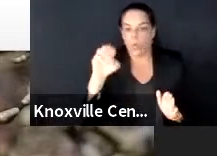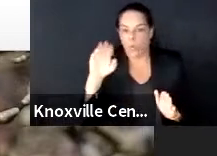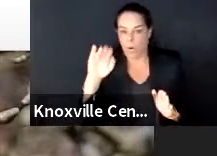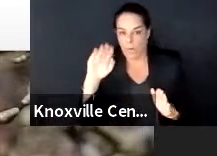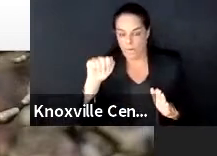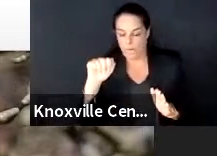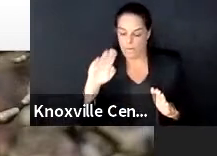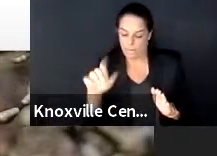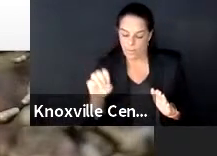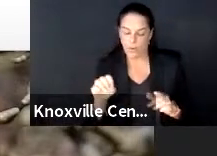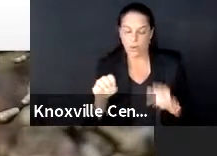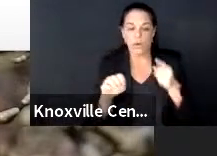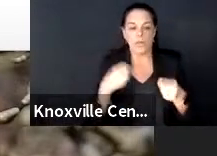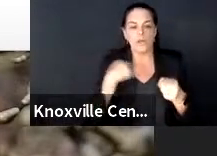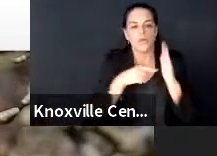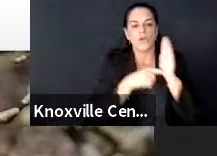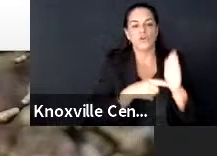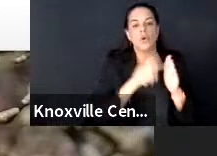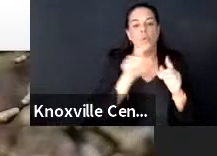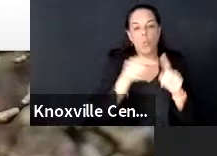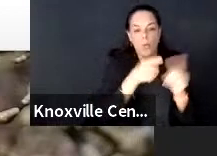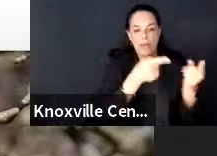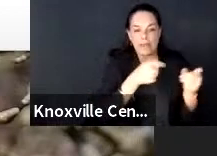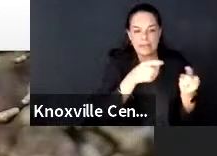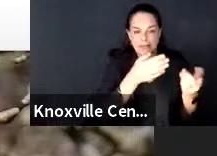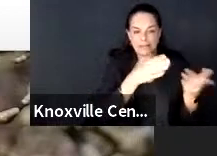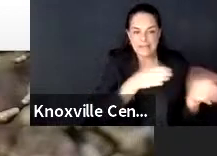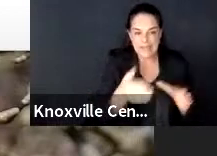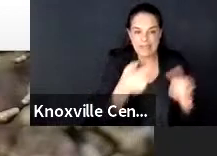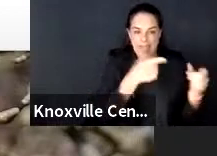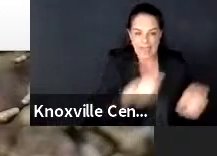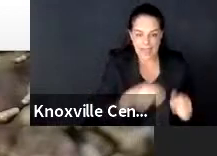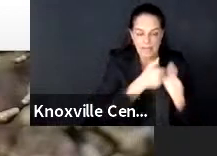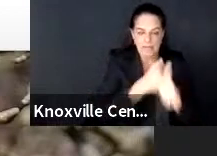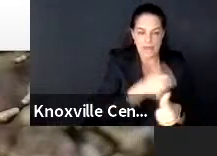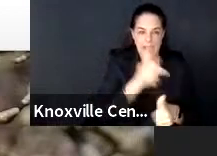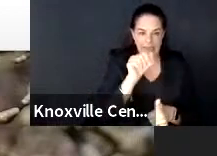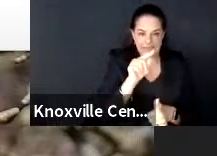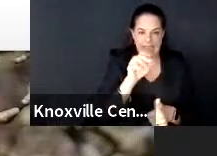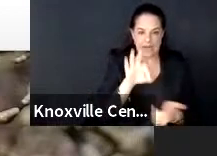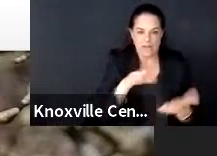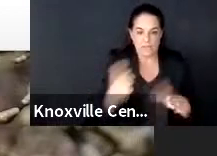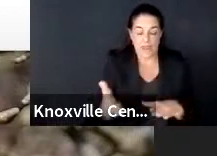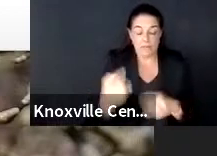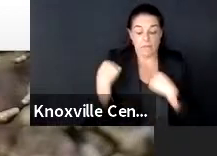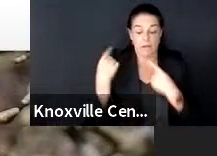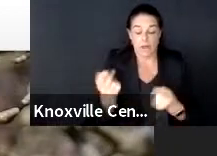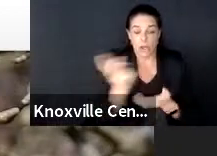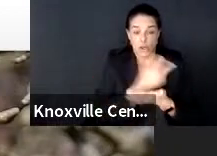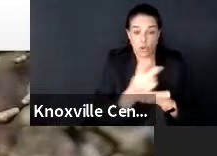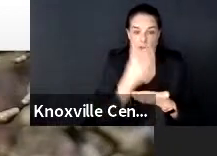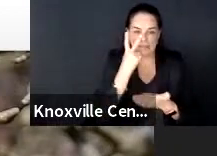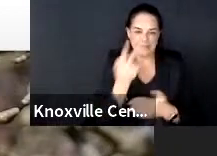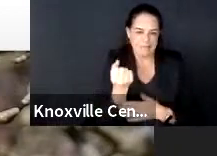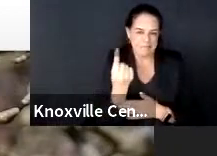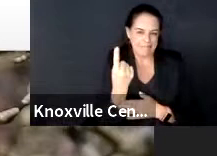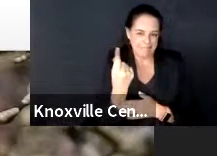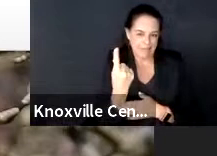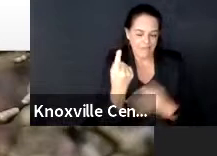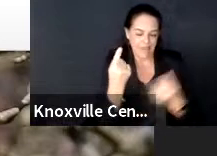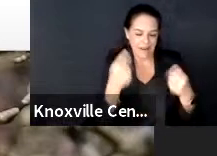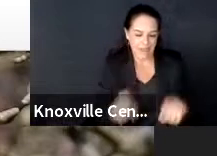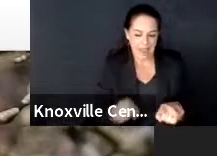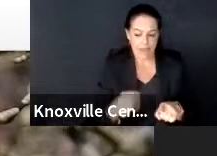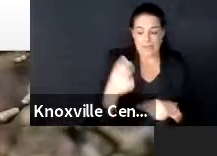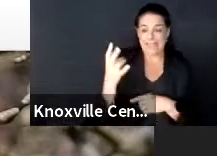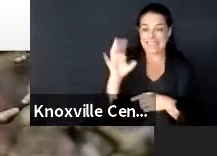that shows the reported deaths of Knox County residents by date of death. Over the past 2 weeks, we have seen 11 deaths, with 7 in the last